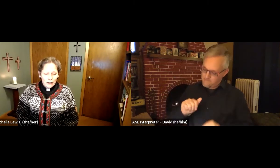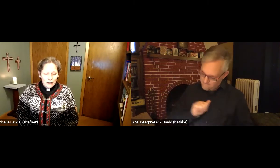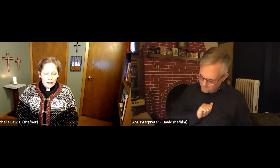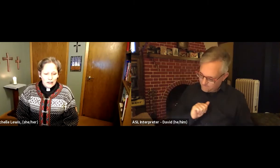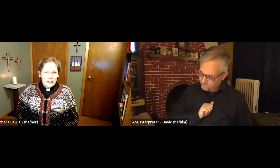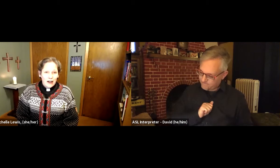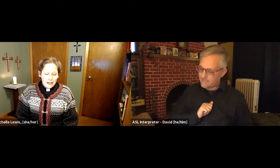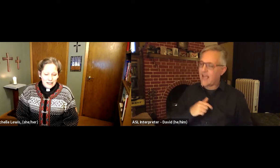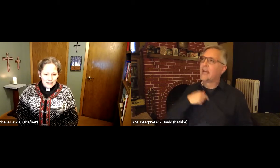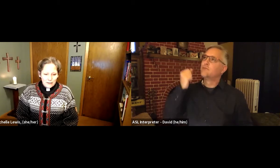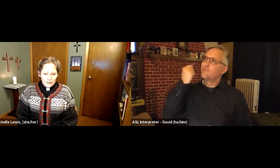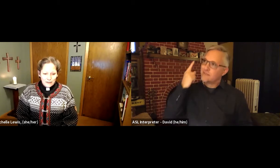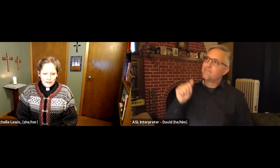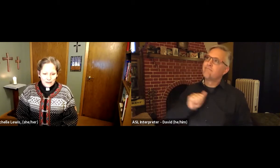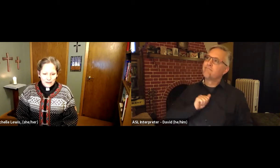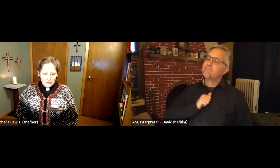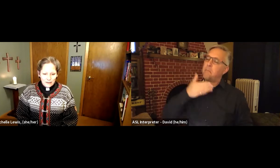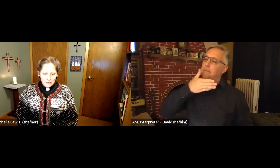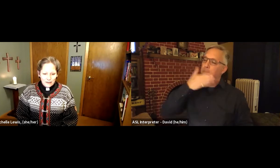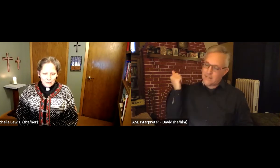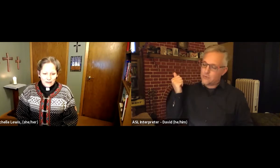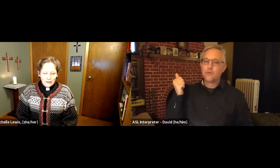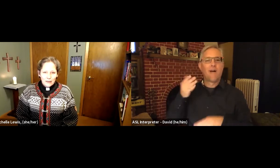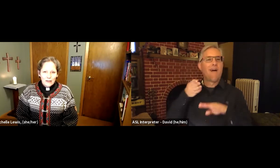someone dies.